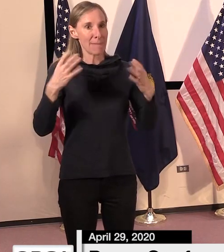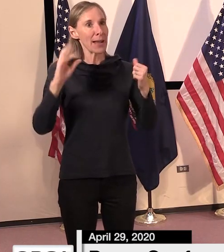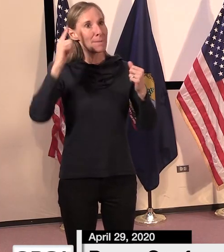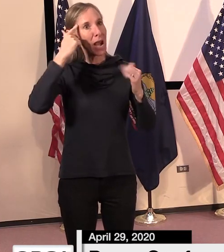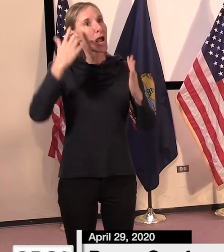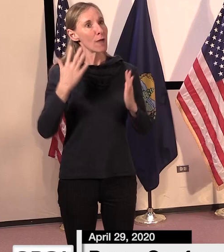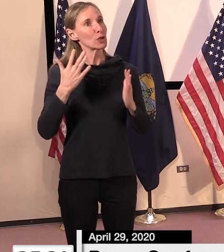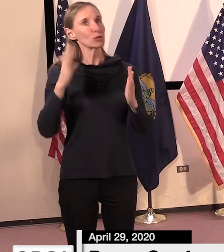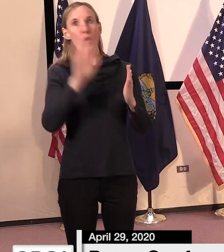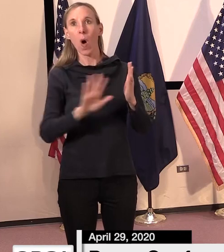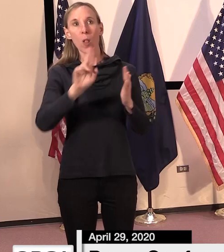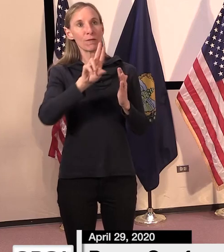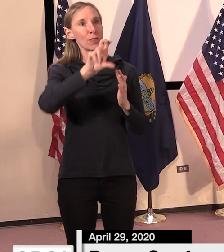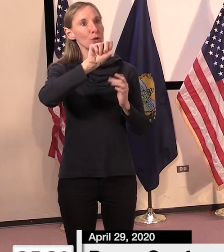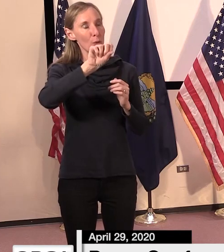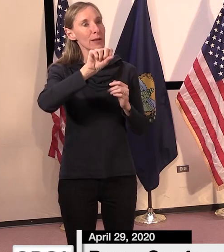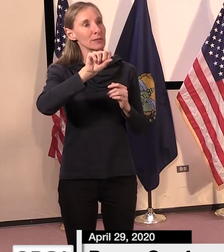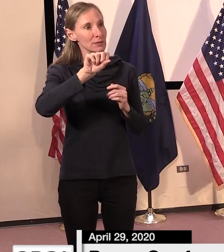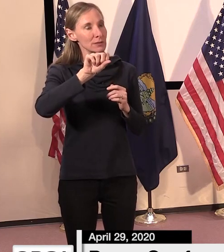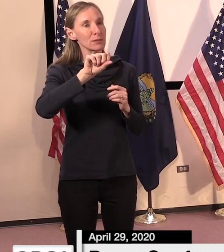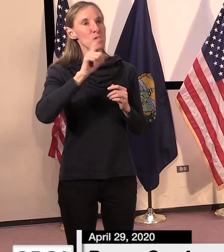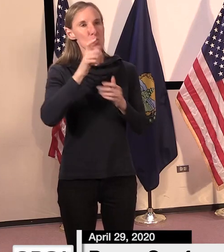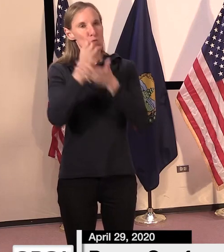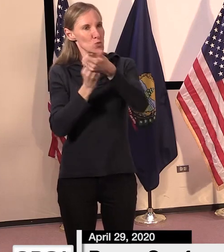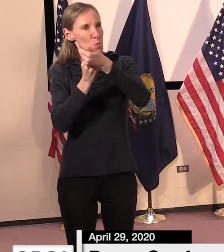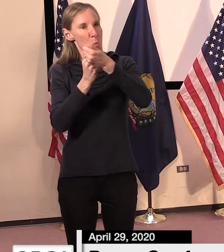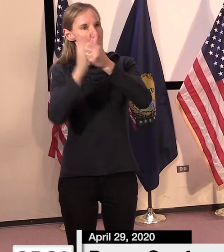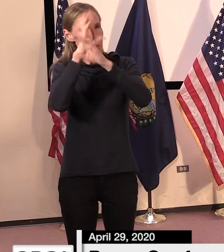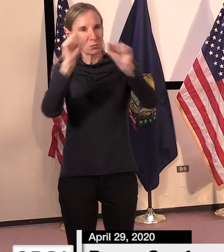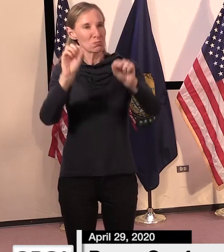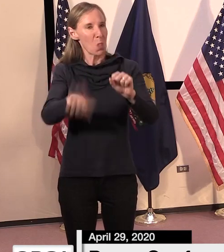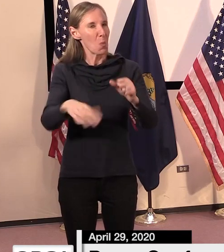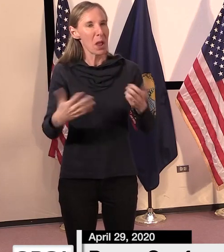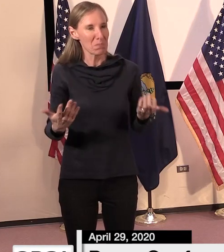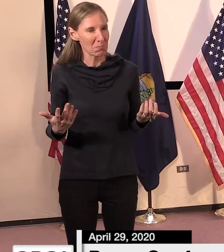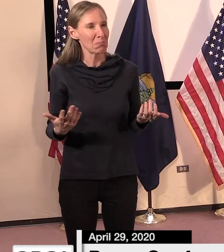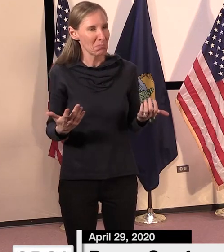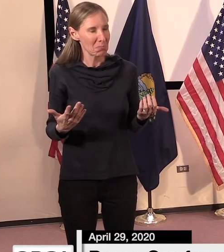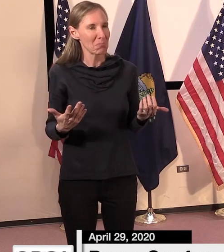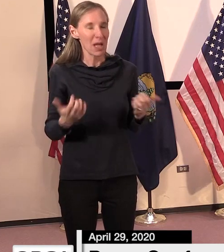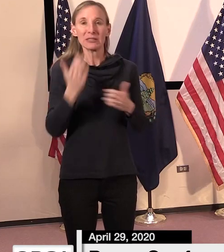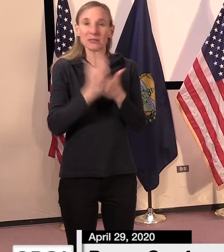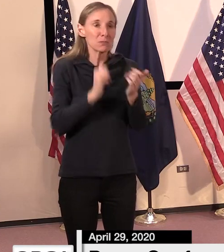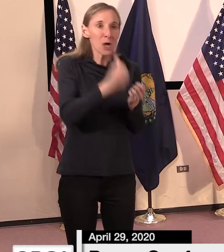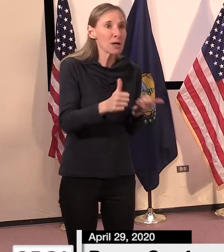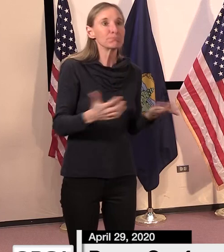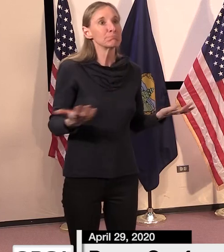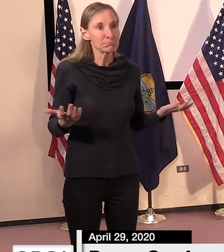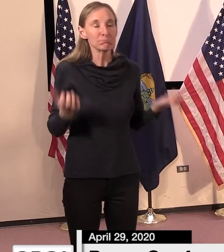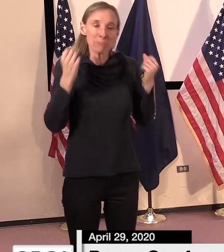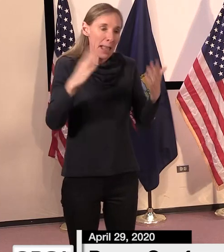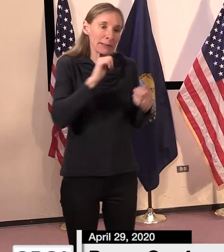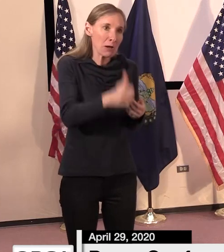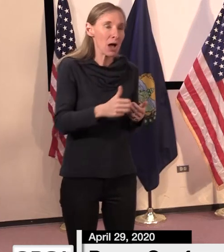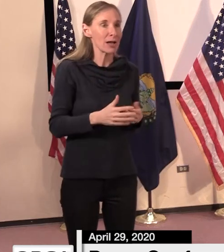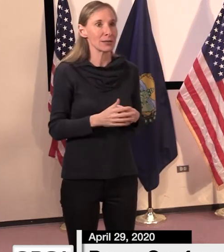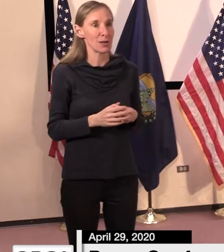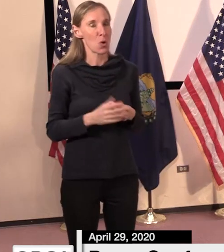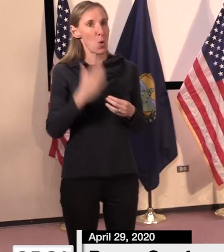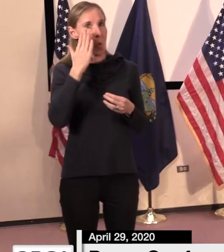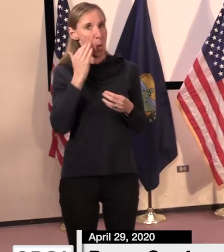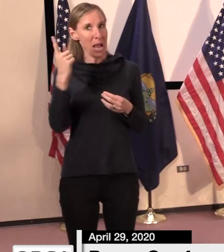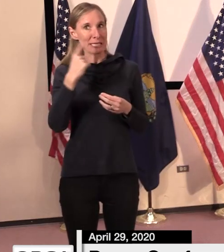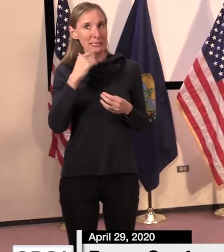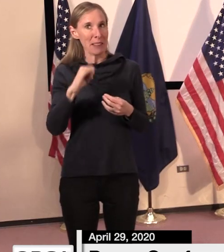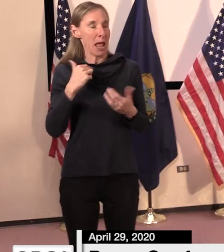the country who are very big supporters of the president, many who aren't, and I don't know why